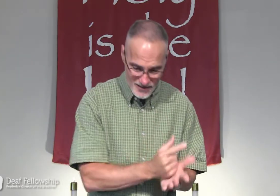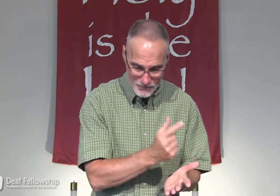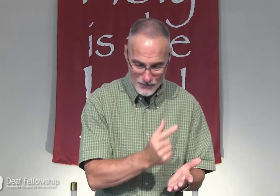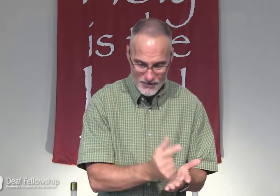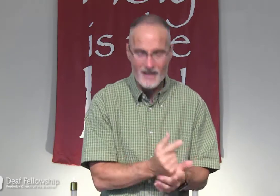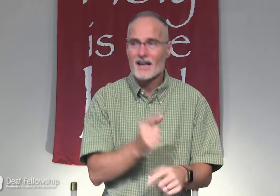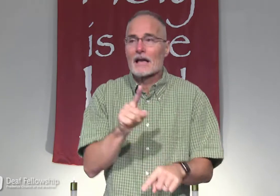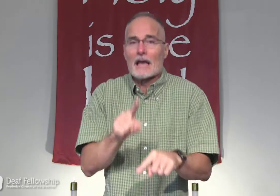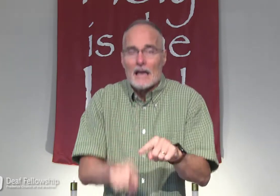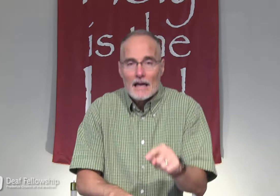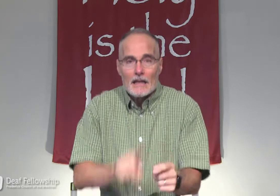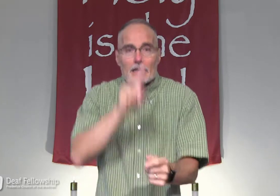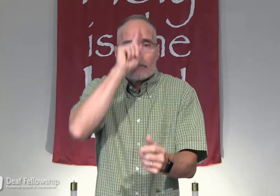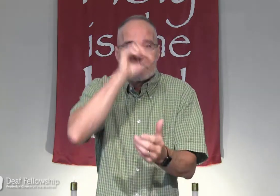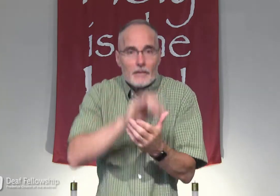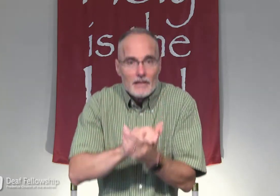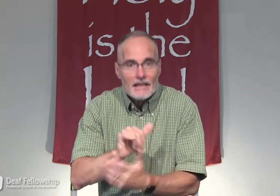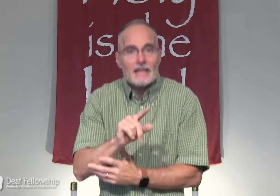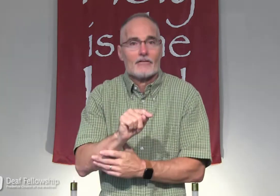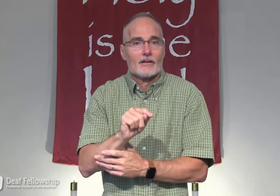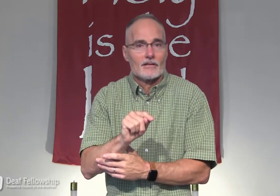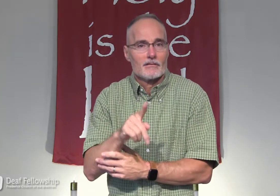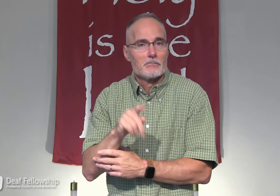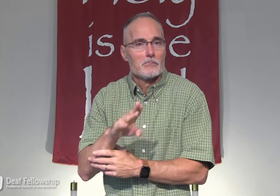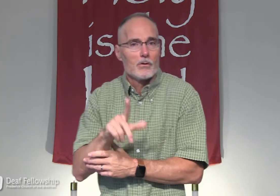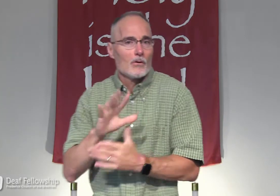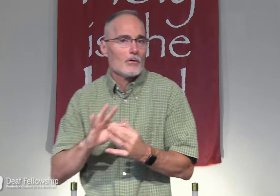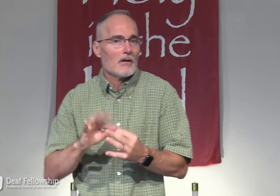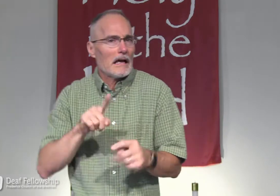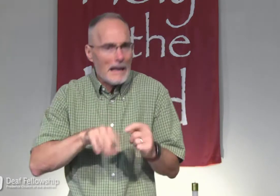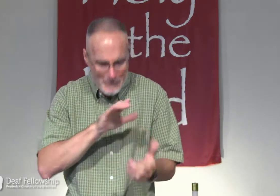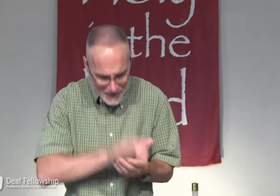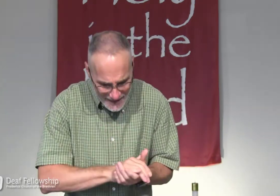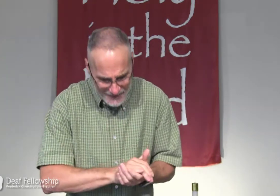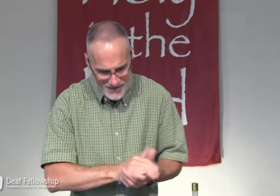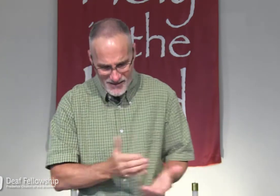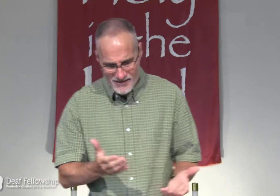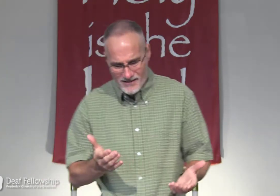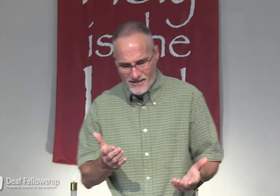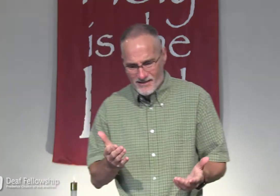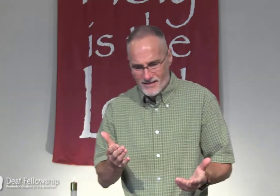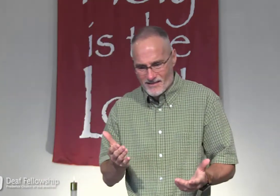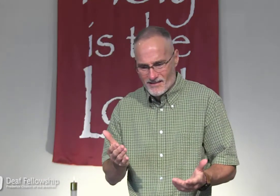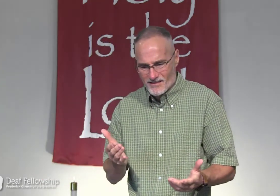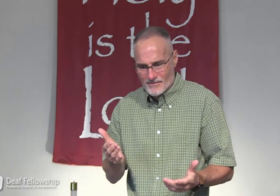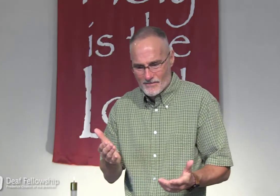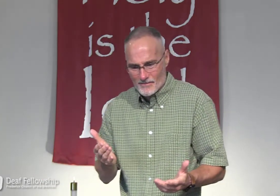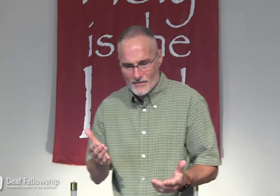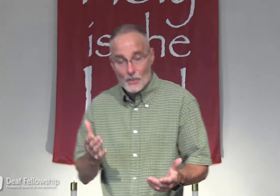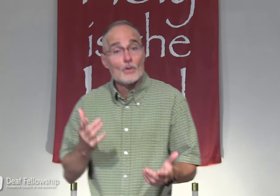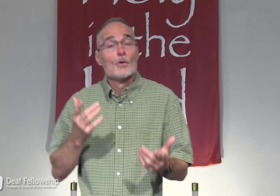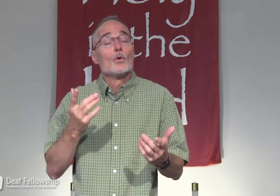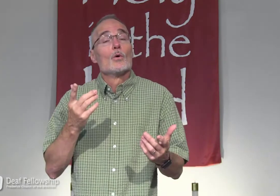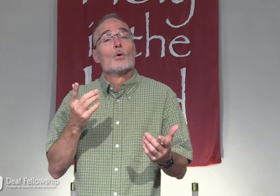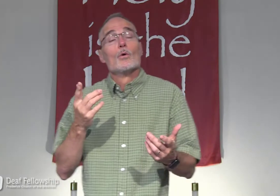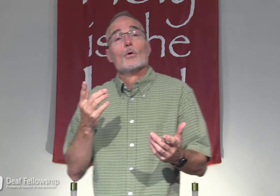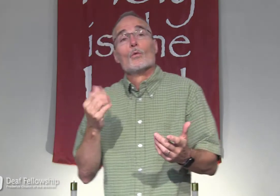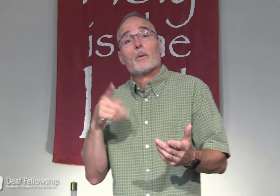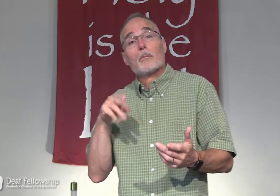And you are believing a different gospel. He's saying, I can't believe it. It's unbelievable.